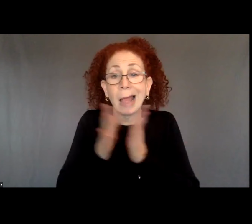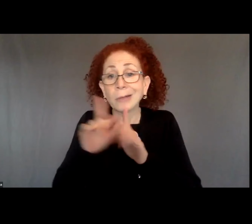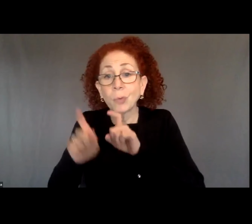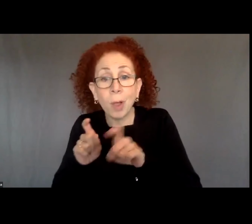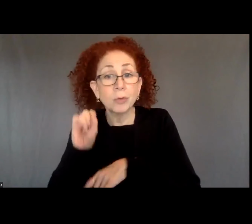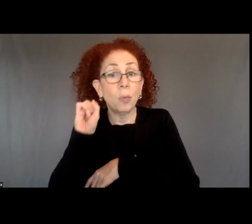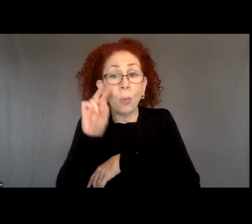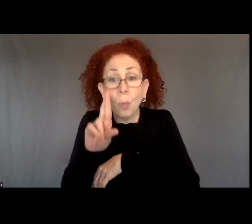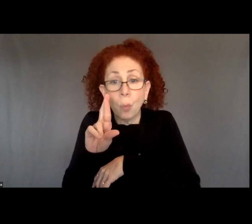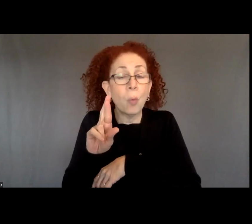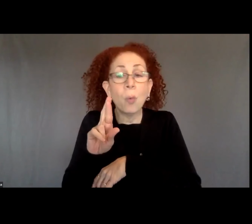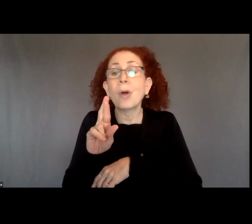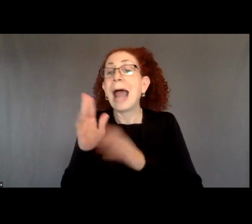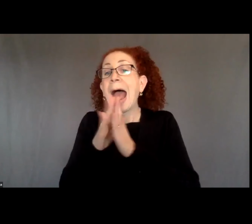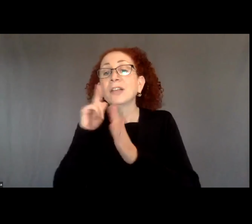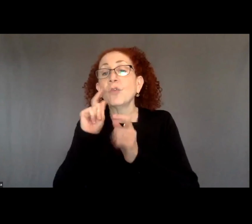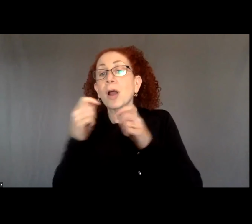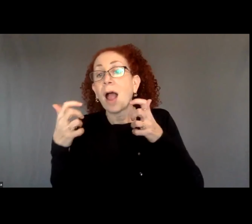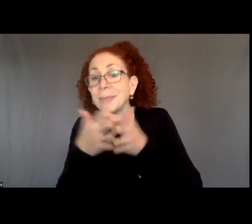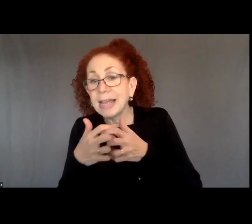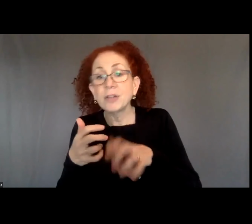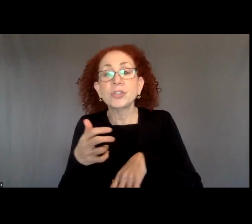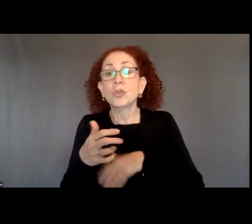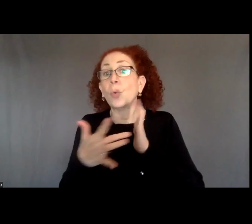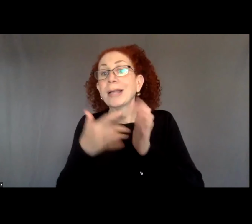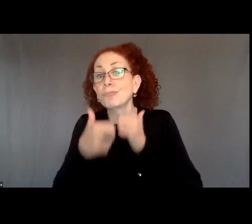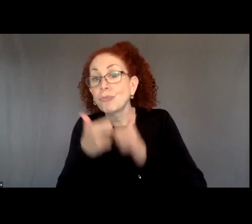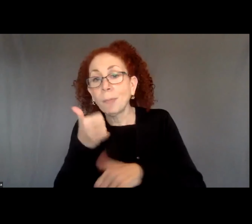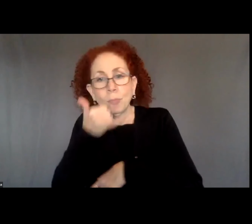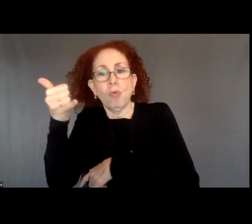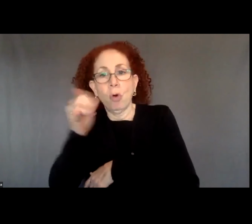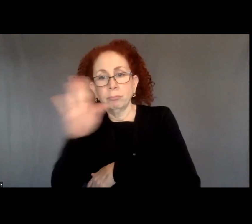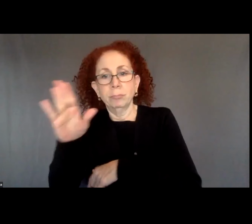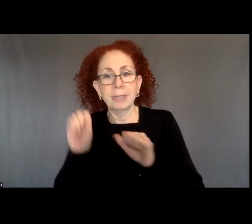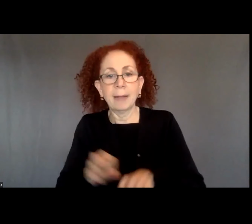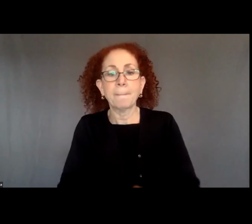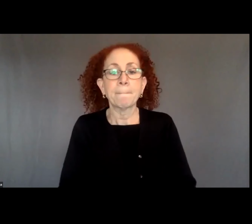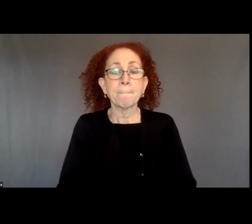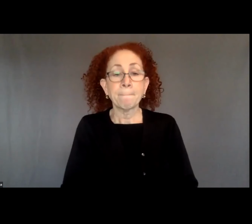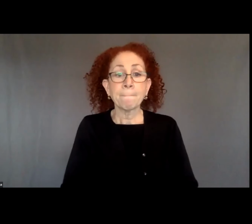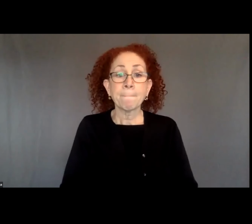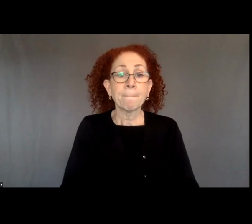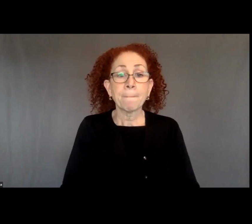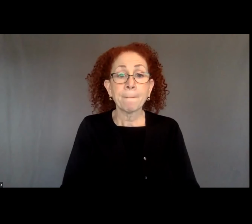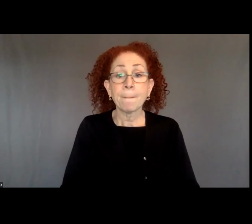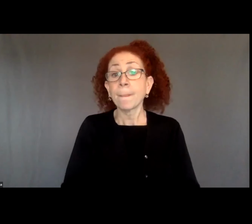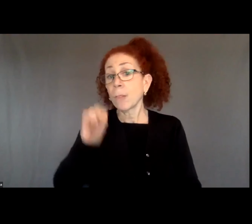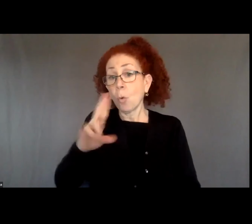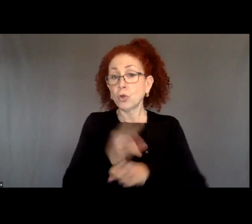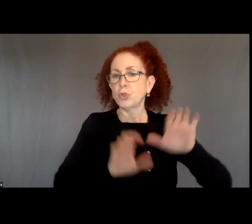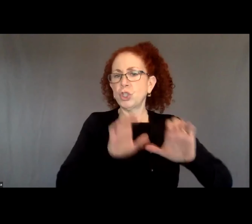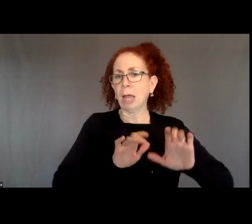to make any accommodation requests or report technology issues. And then you can also alert us to any of those issues via the chat